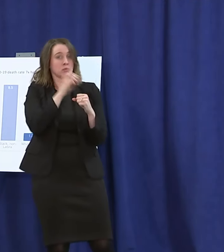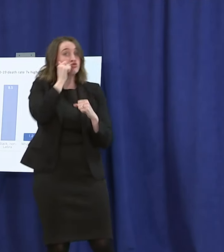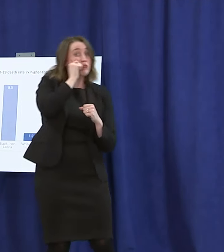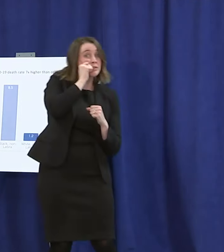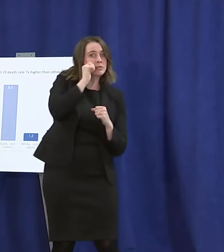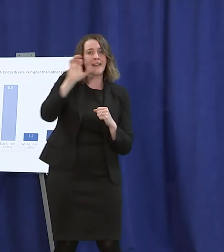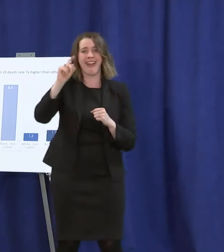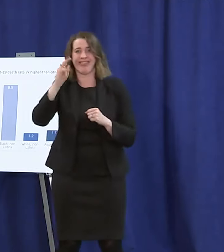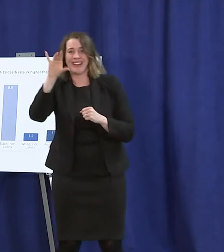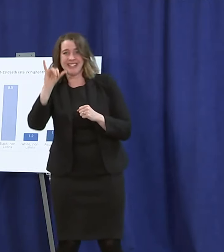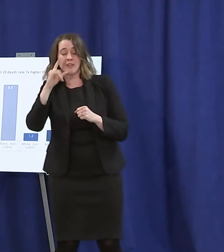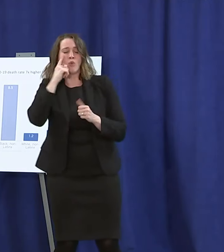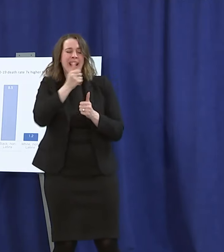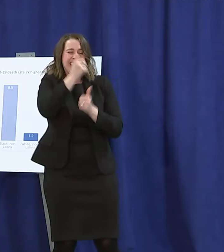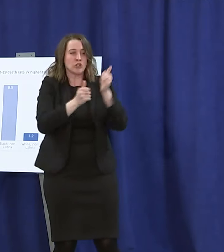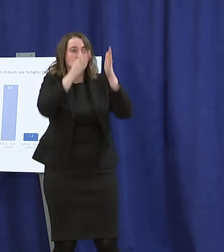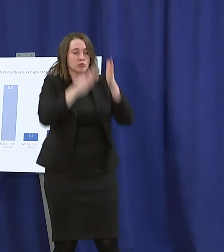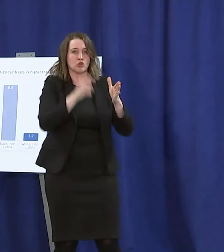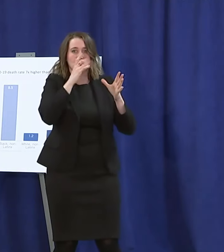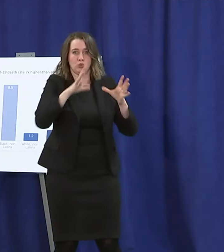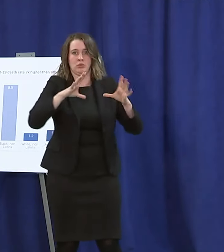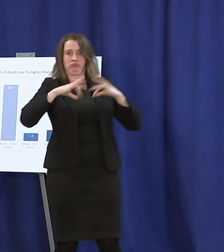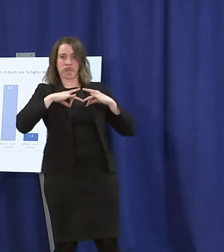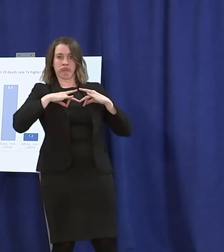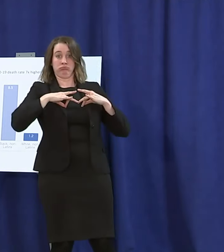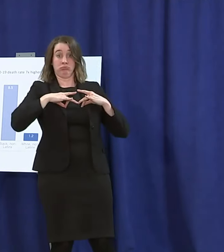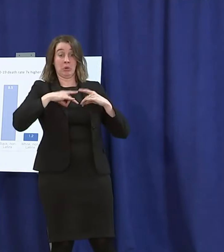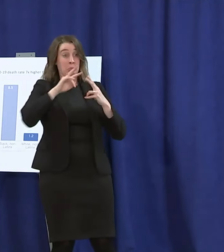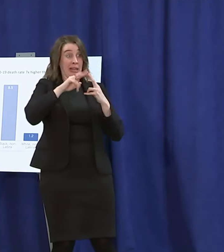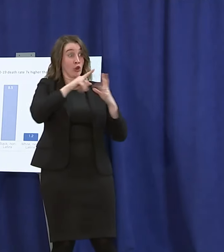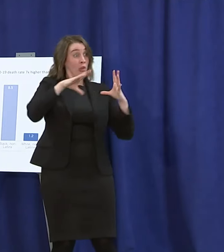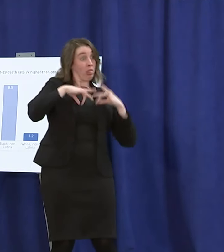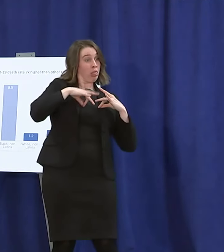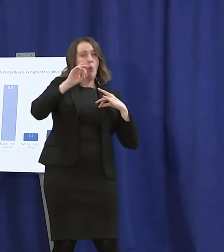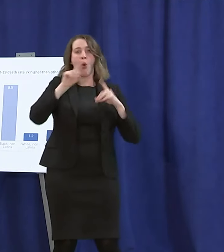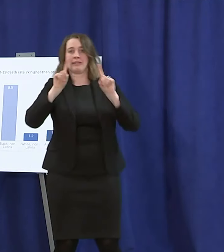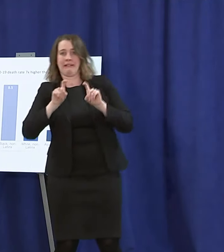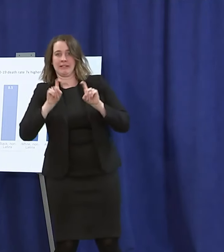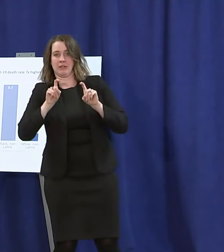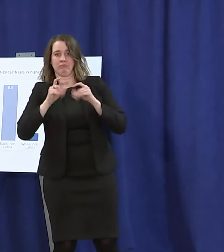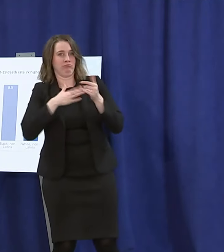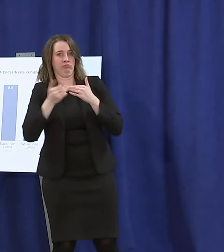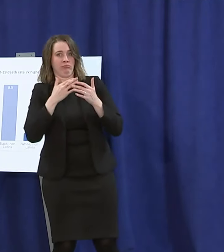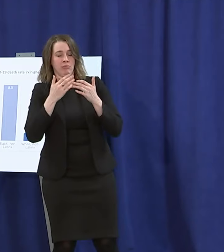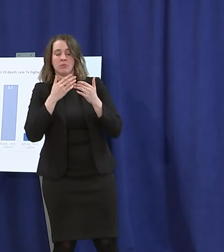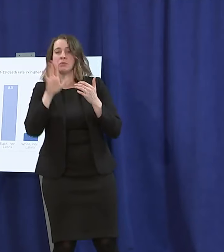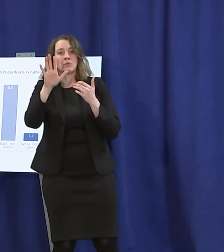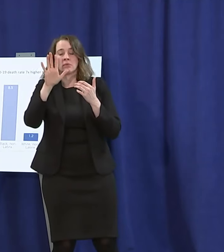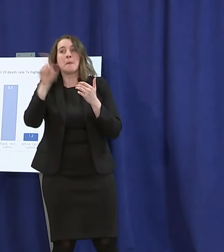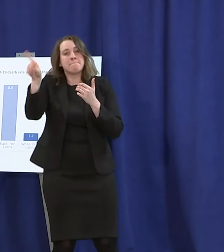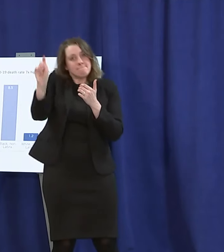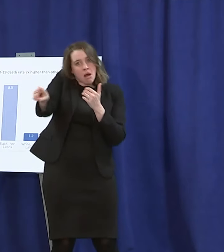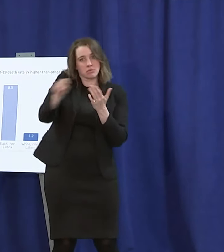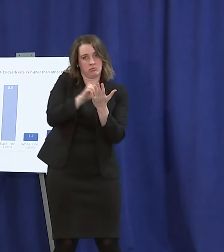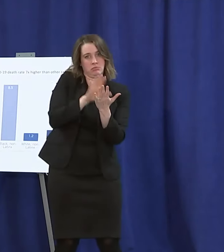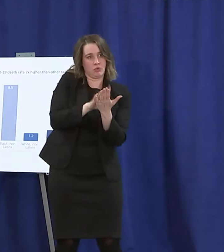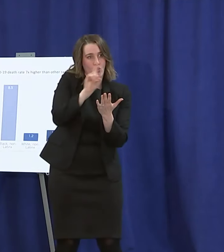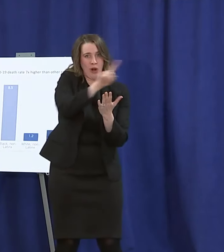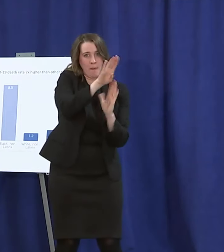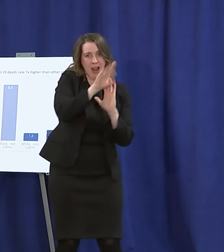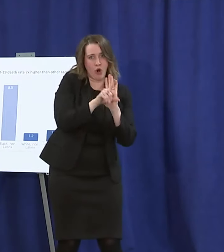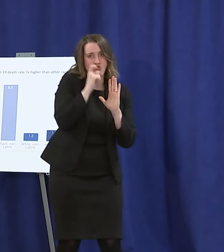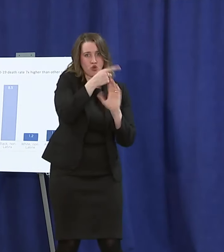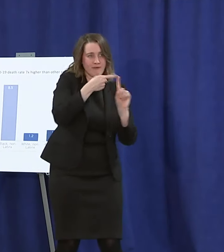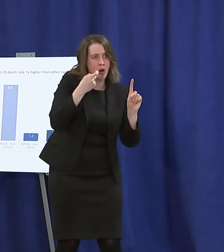ethnicity, for each COVID-19 patient that they test or treat. This is not negotiable. We must understand